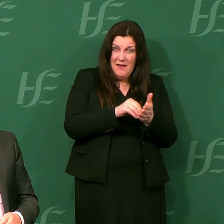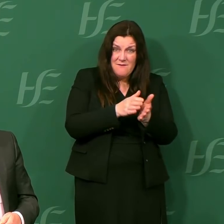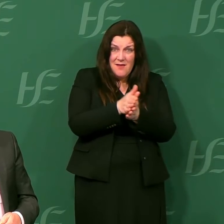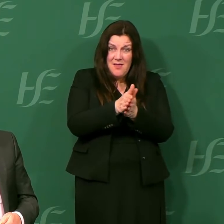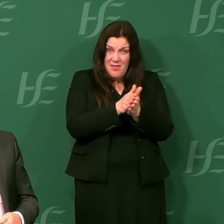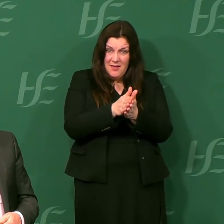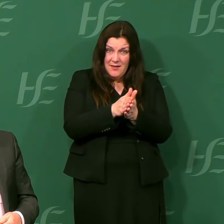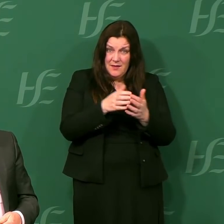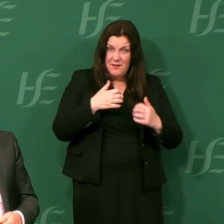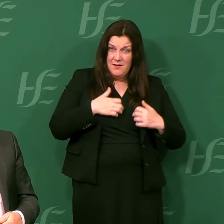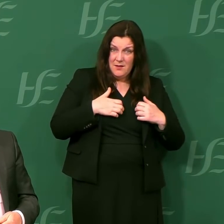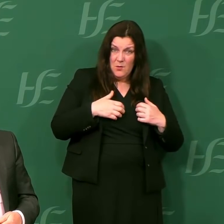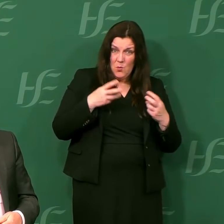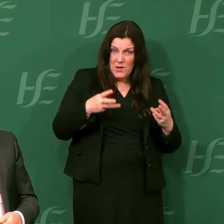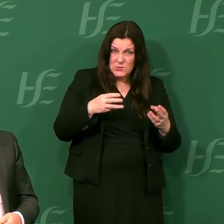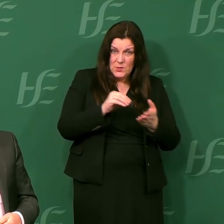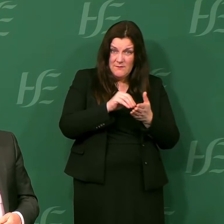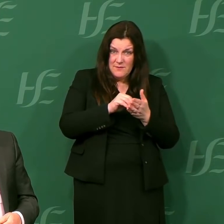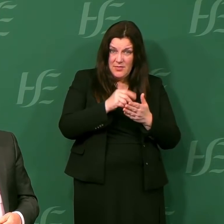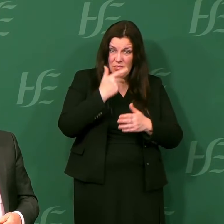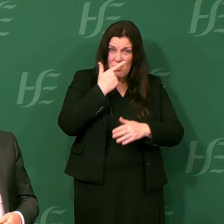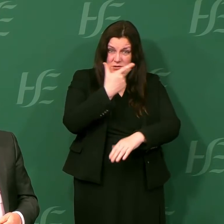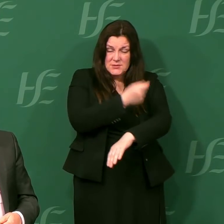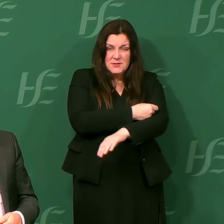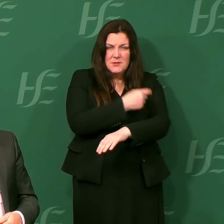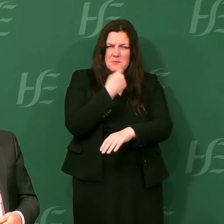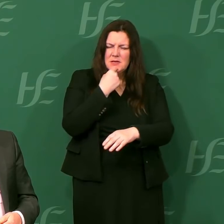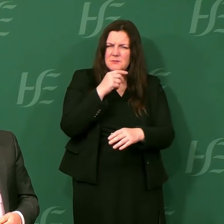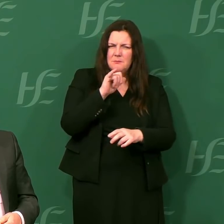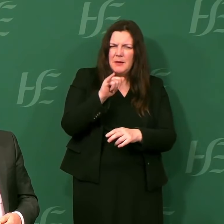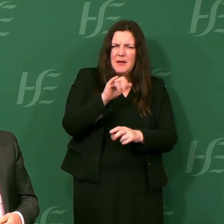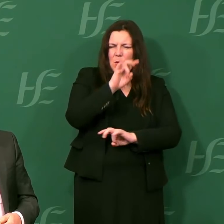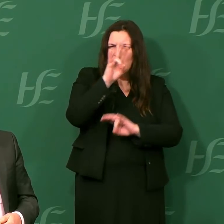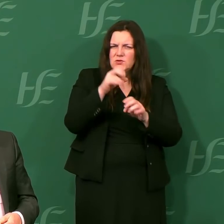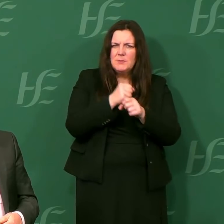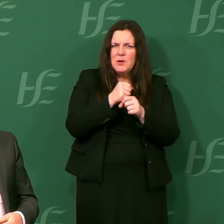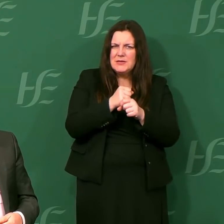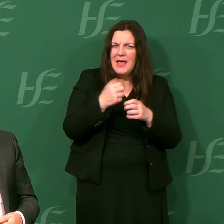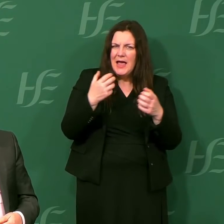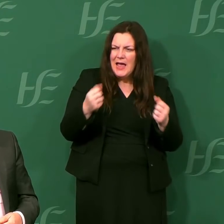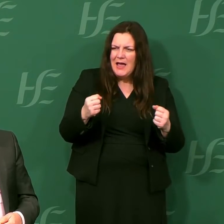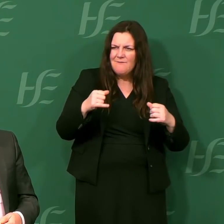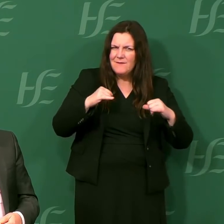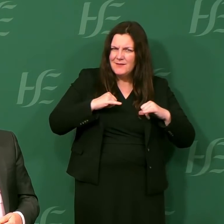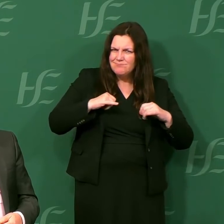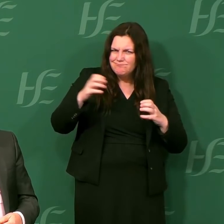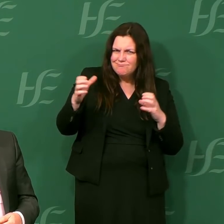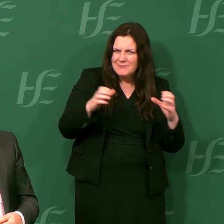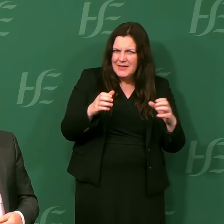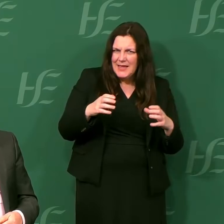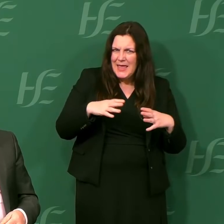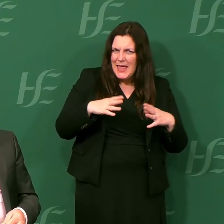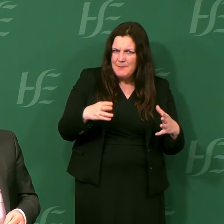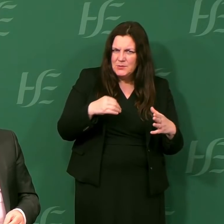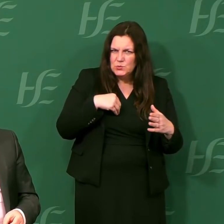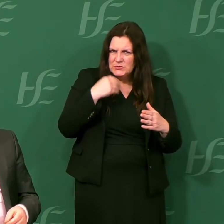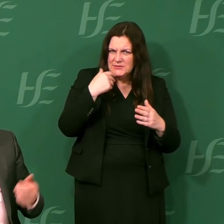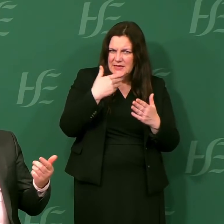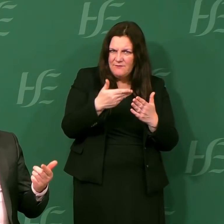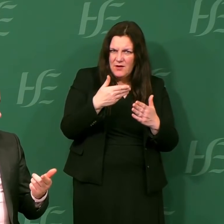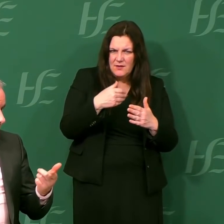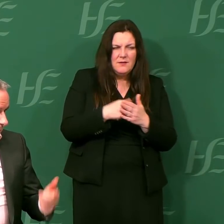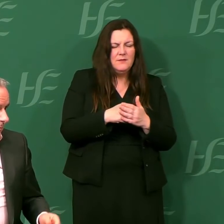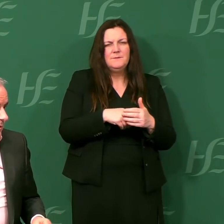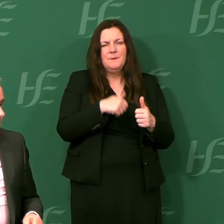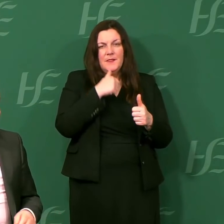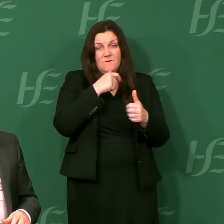enthusiasm for uptake of the booster campaign? But does it raise questions about capacity of the HC to deliver on the demand now? I can